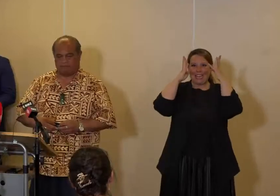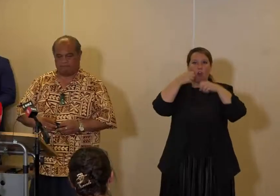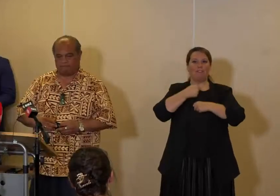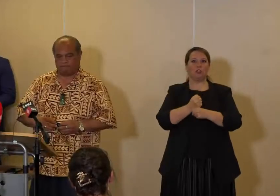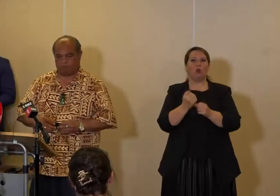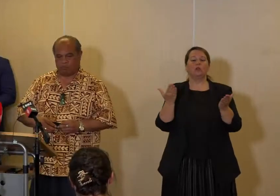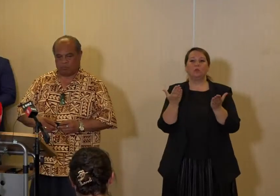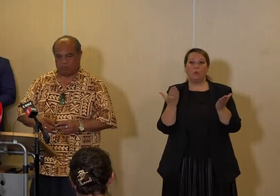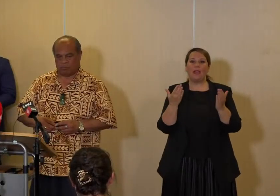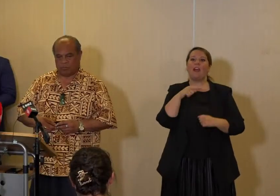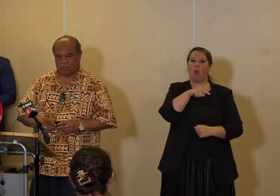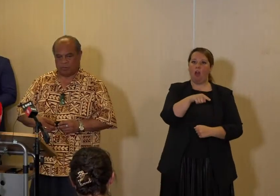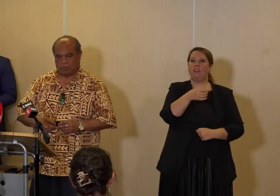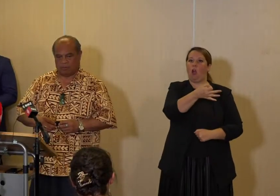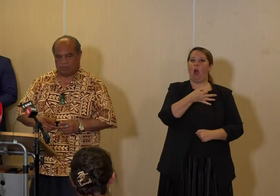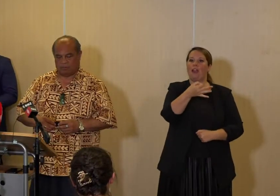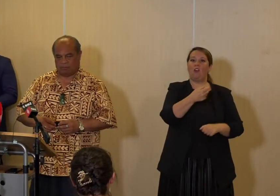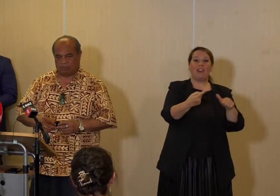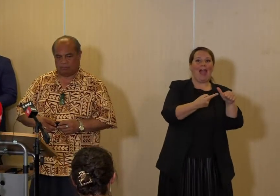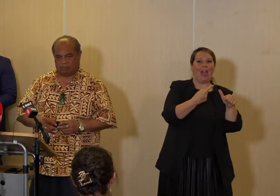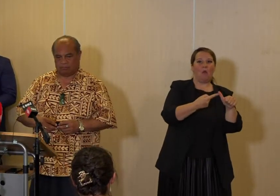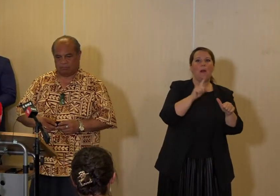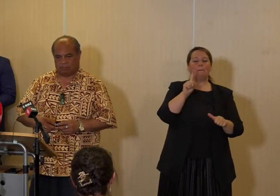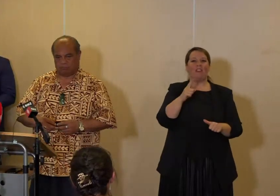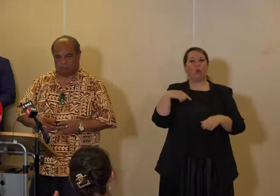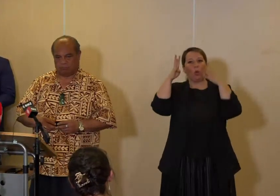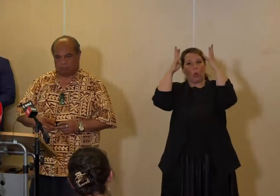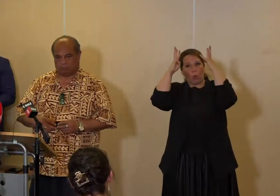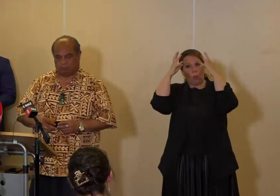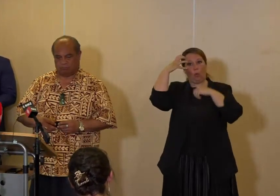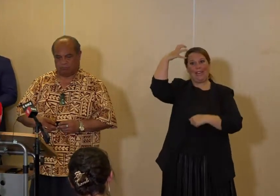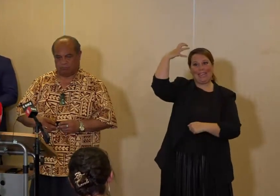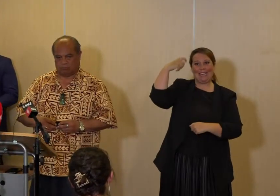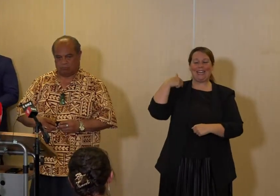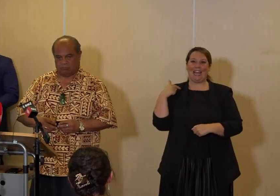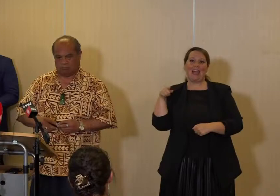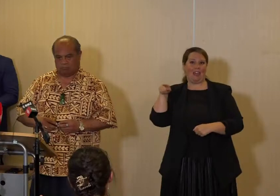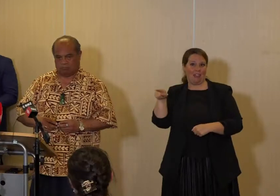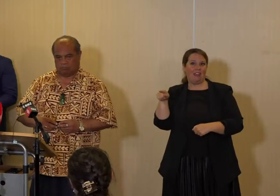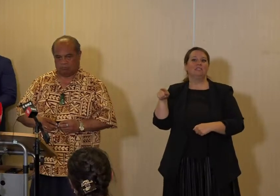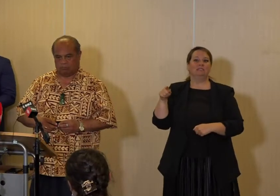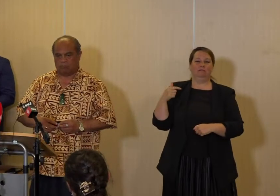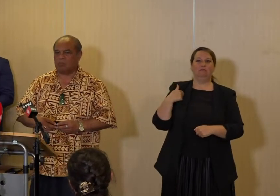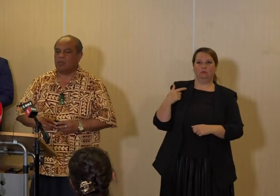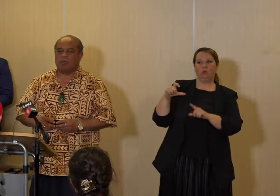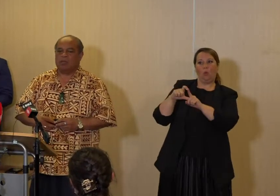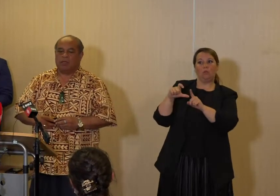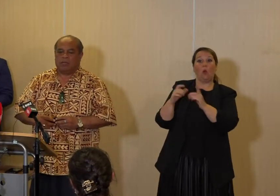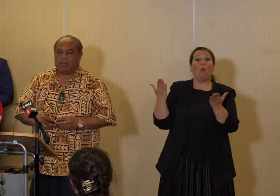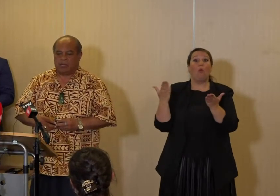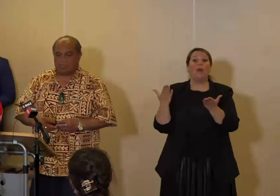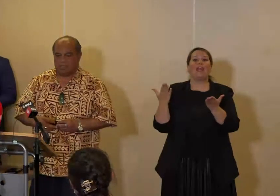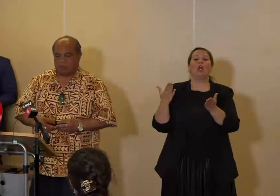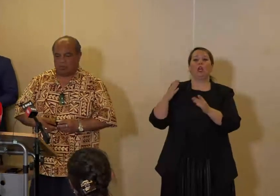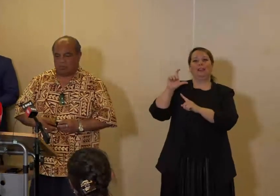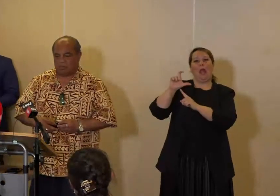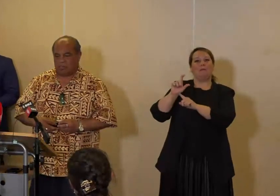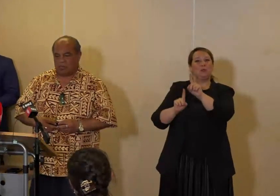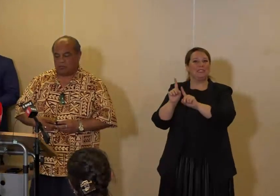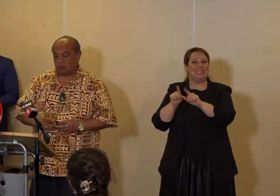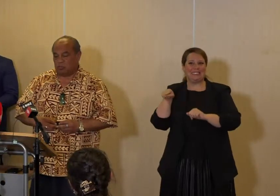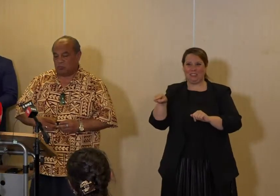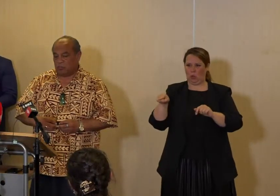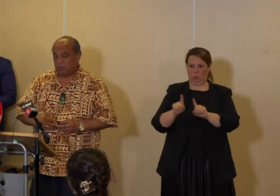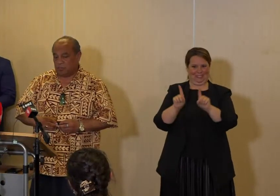while the Queen and the Princess are at the official residence in Nuku'alofa. Any update? Have you had any contact? Other than what